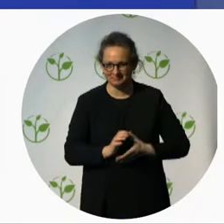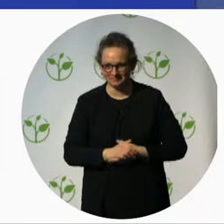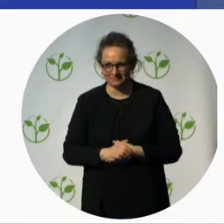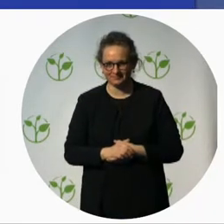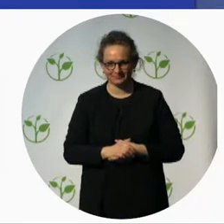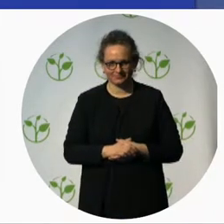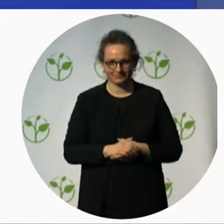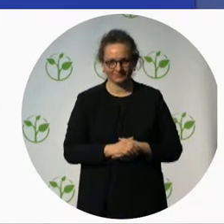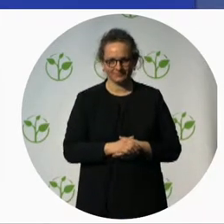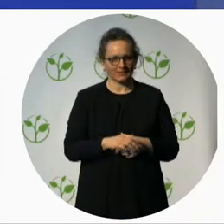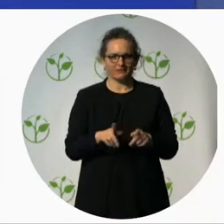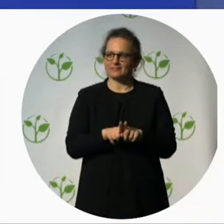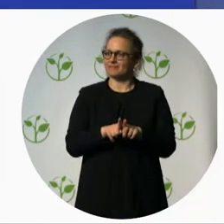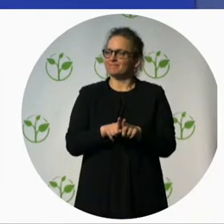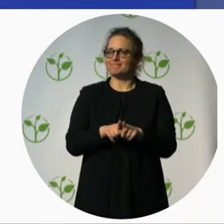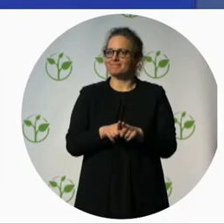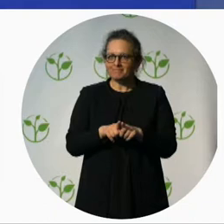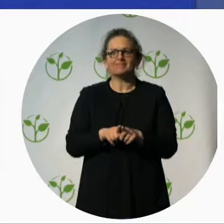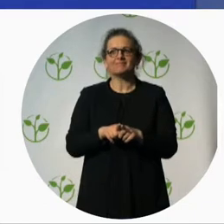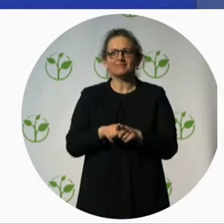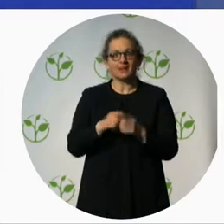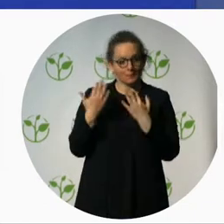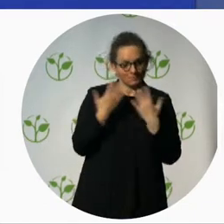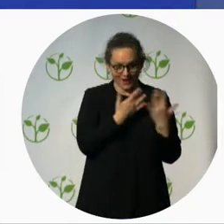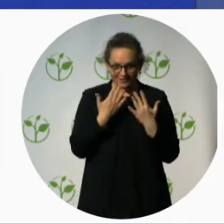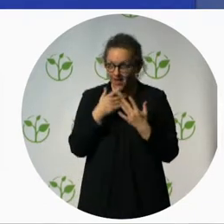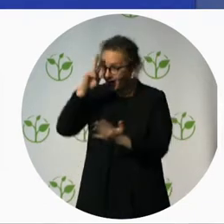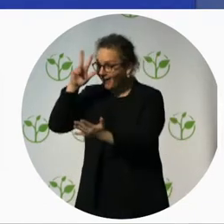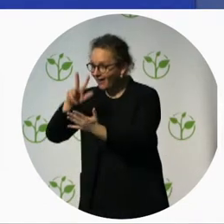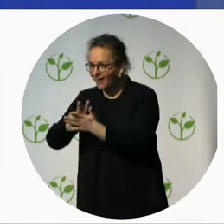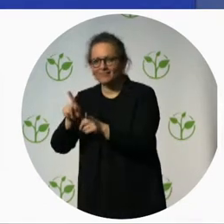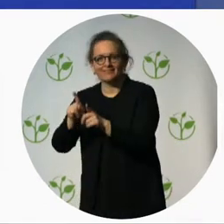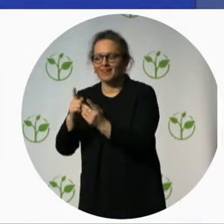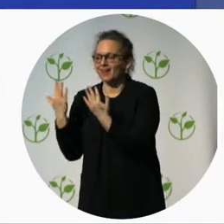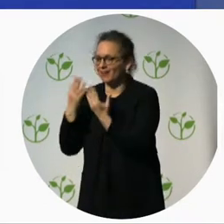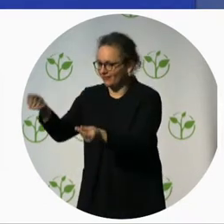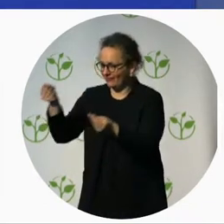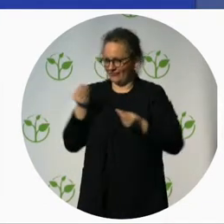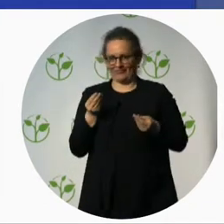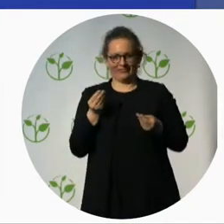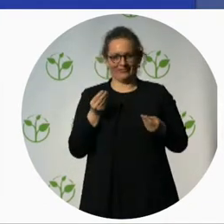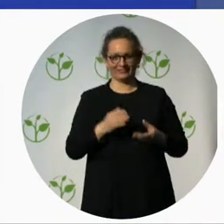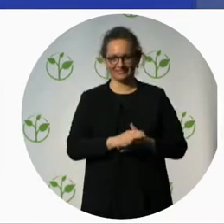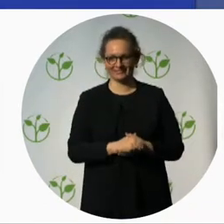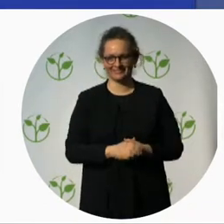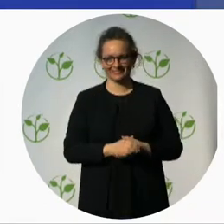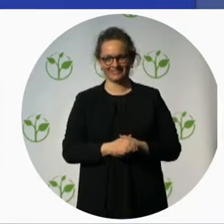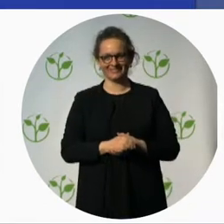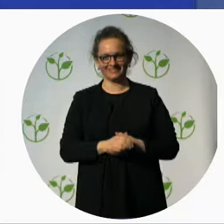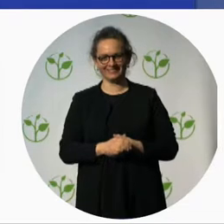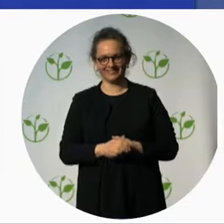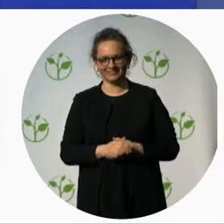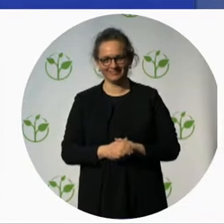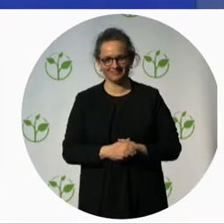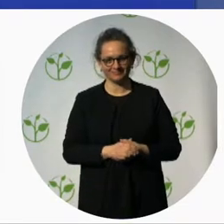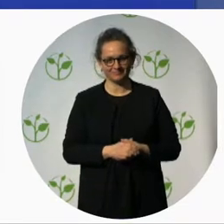the Zero Project Conference is an ideal place to look into what the challenges of the future will mean to this enormous